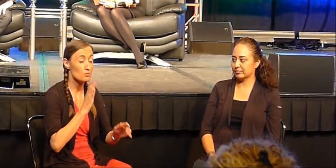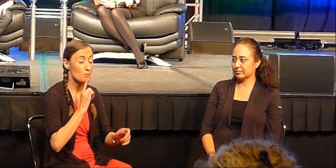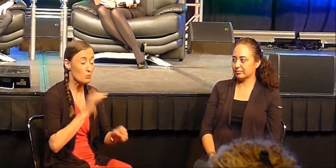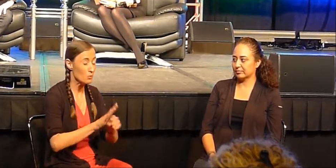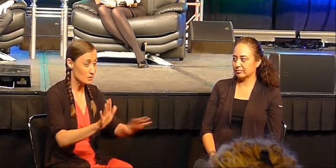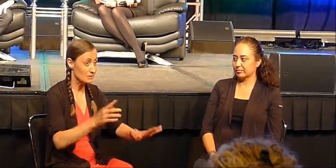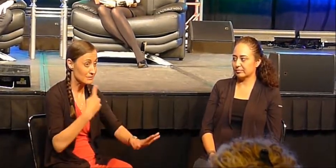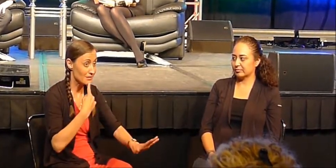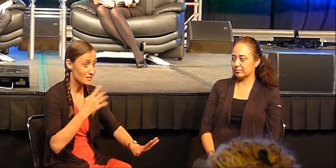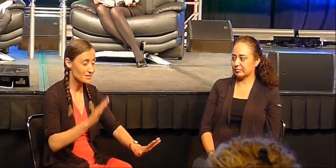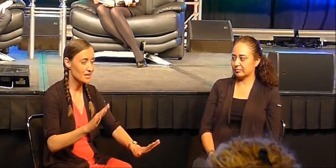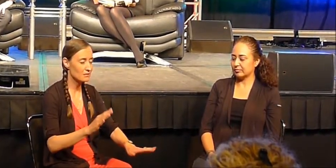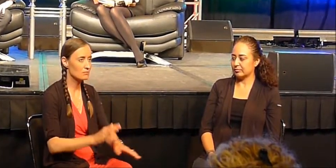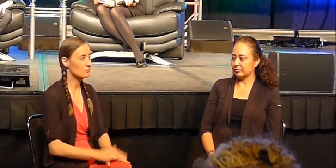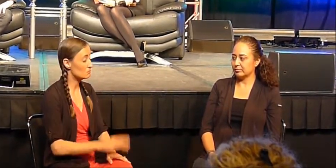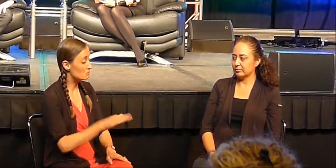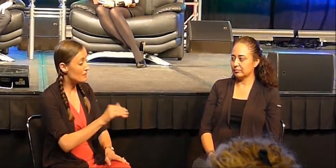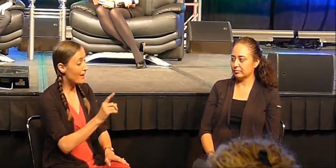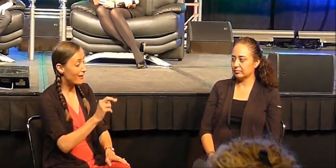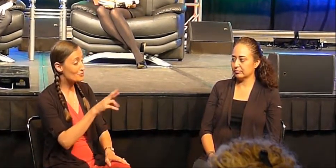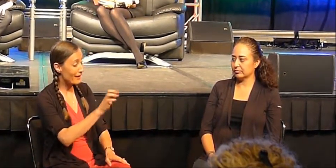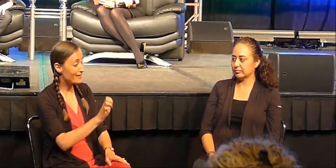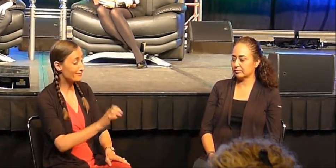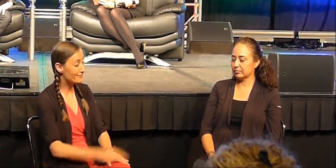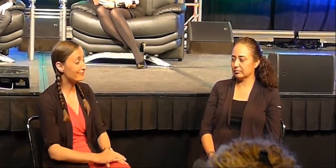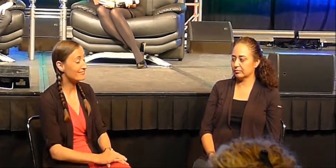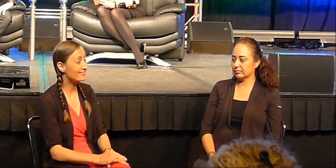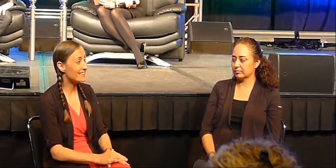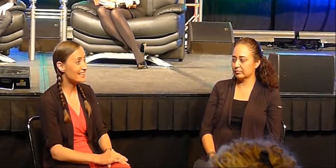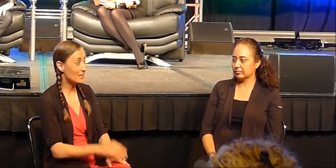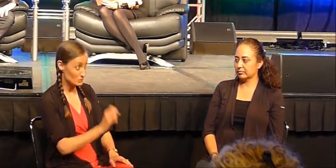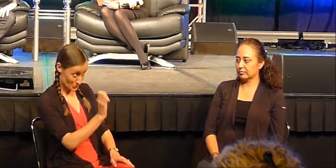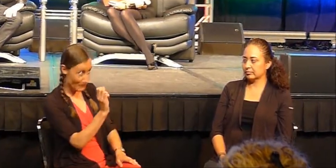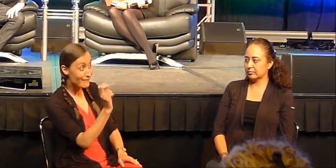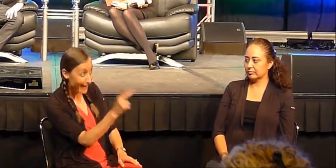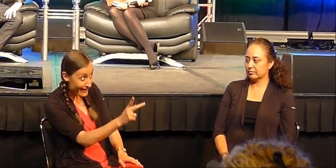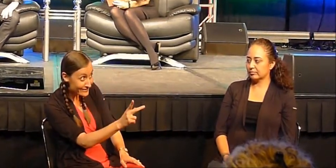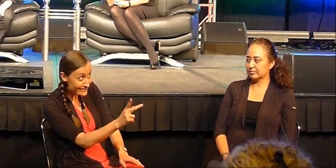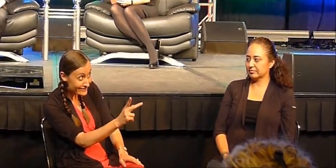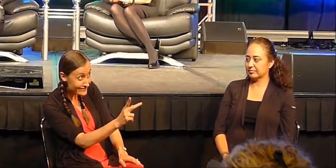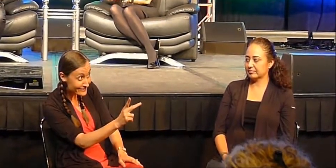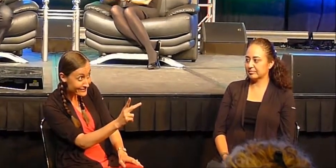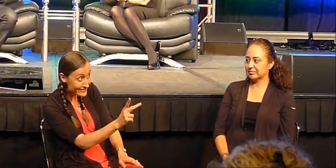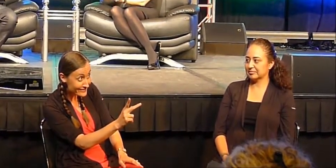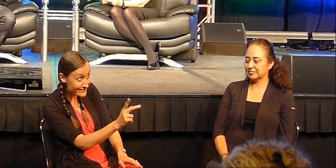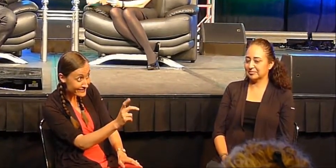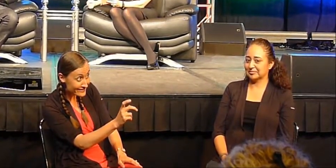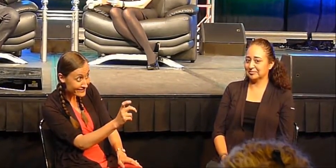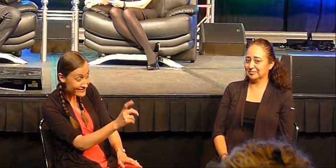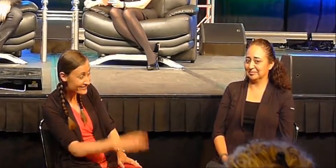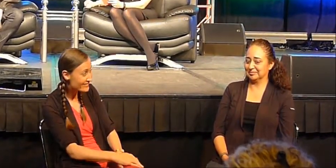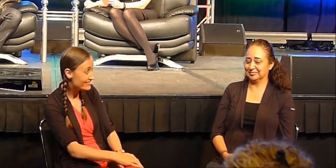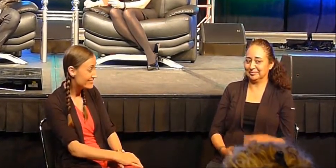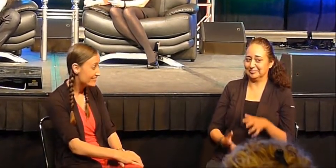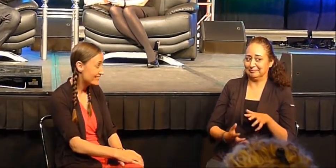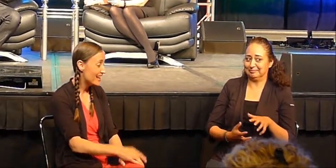goes, hey, Andre, you okay? Swear to